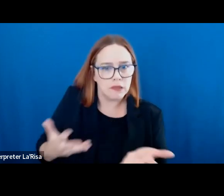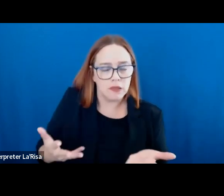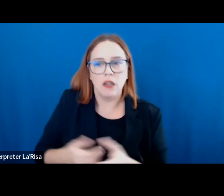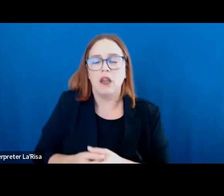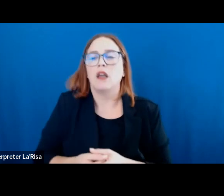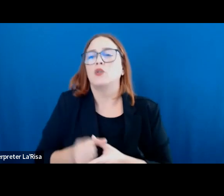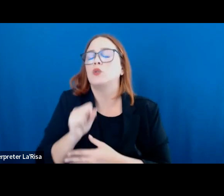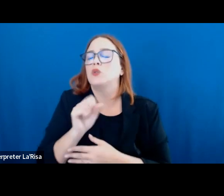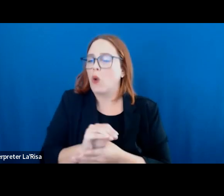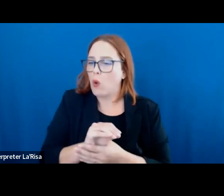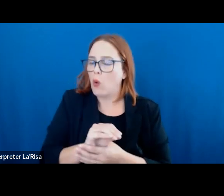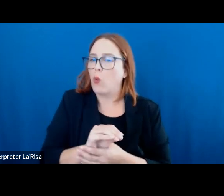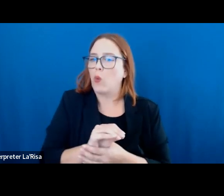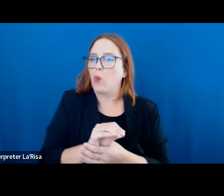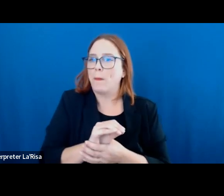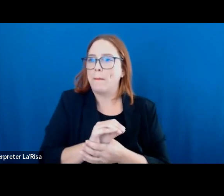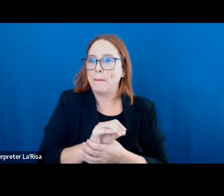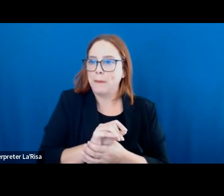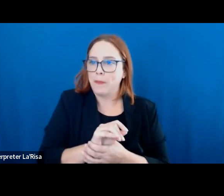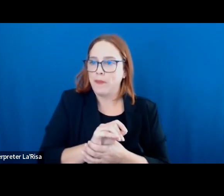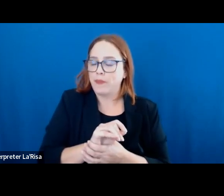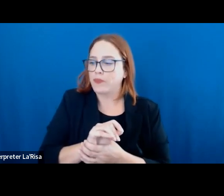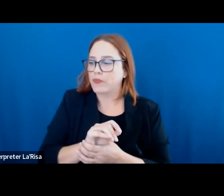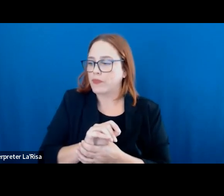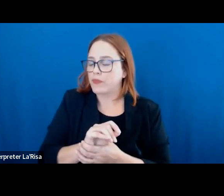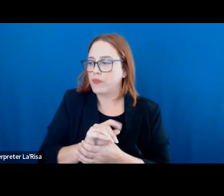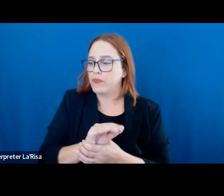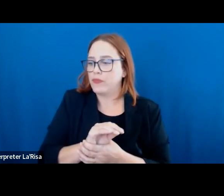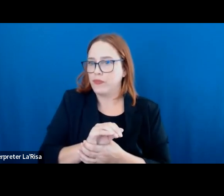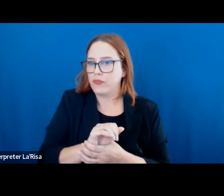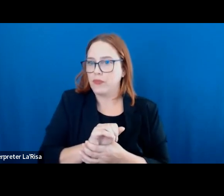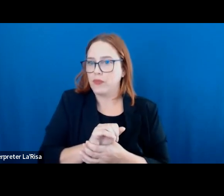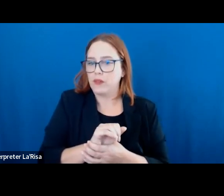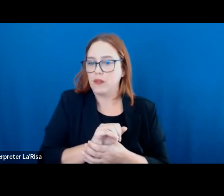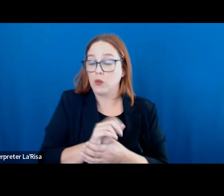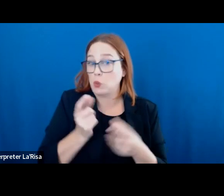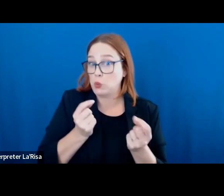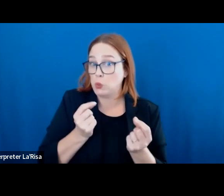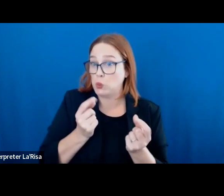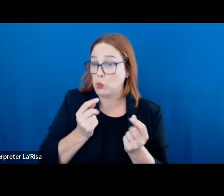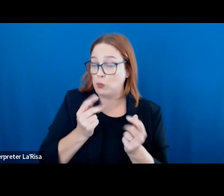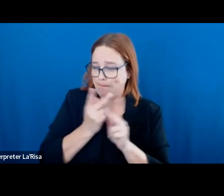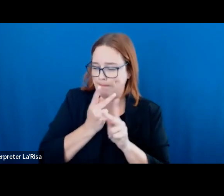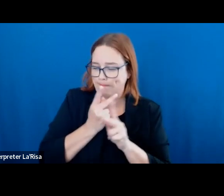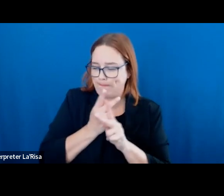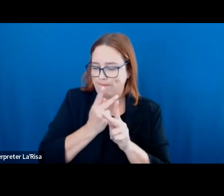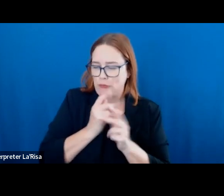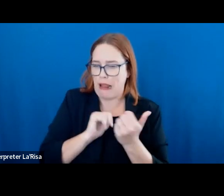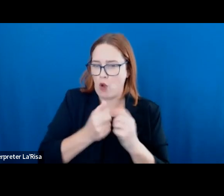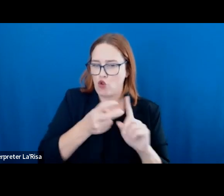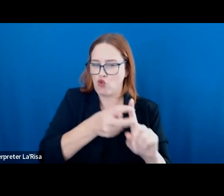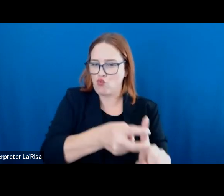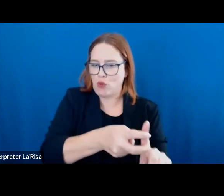we worked on just recruiting minorities, and